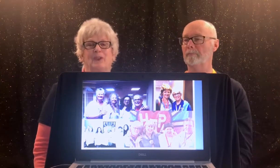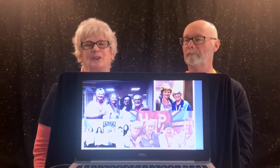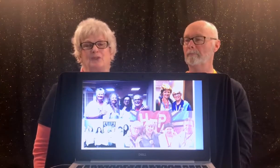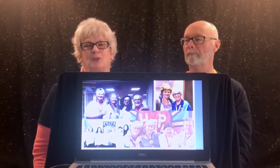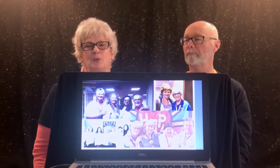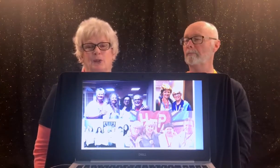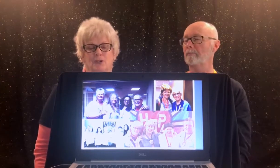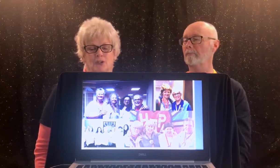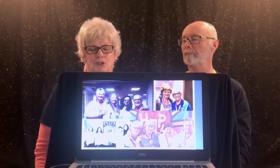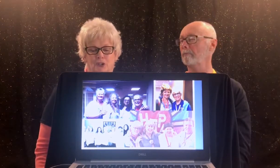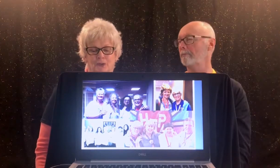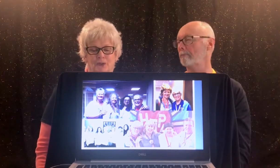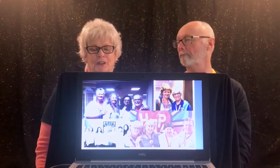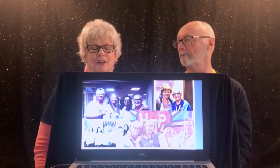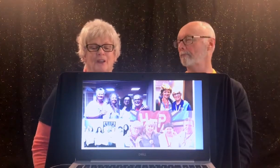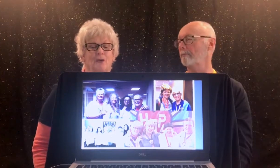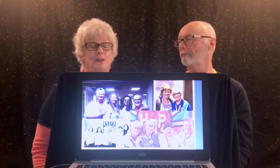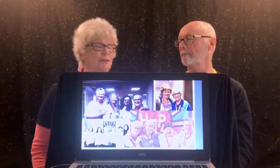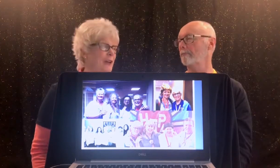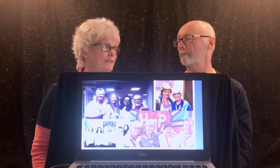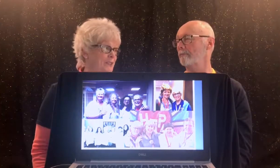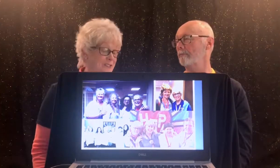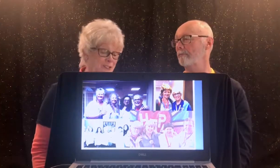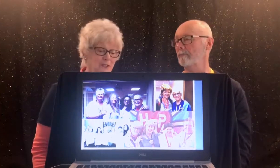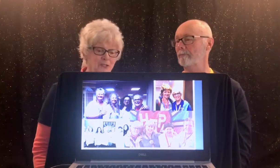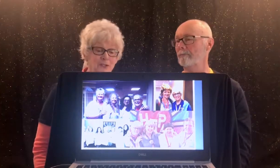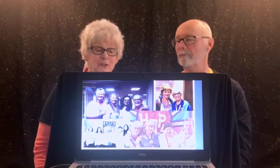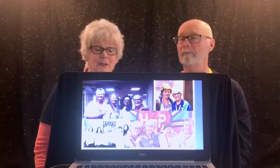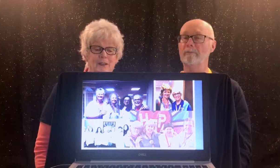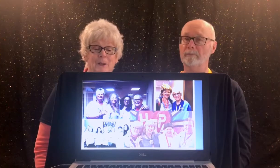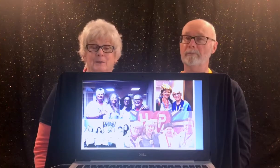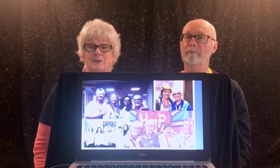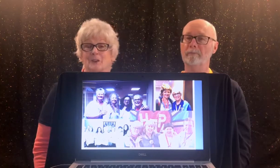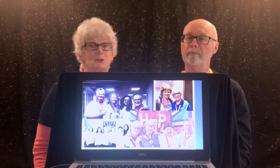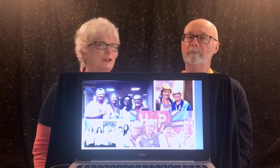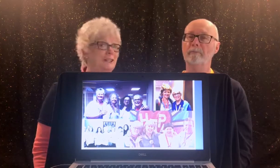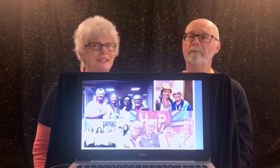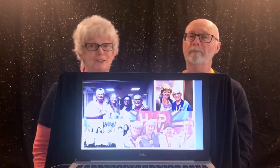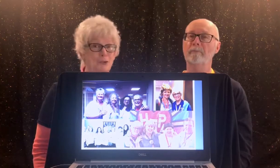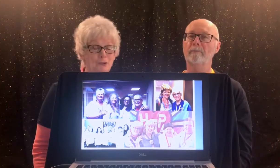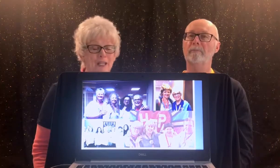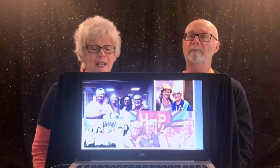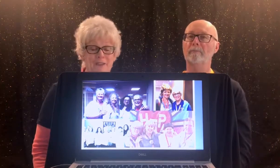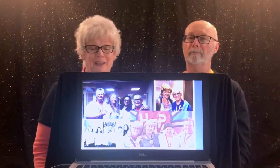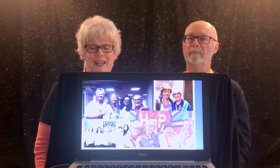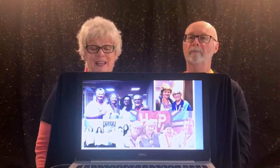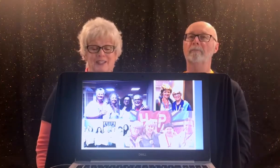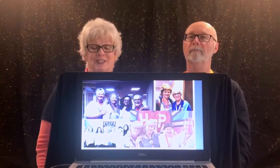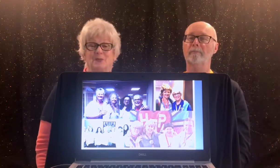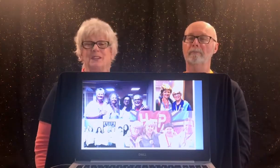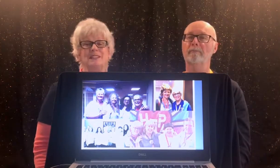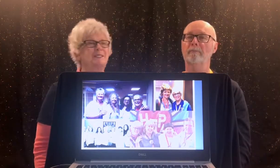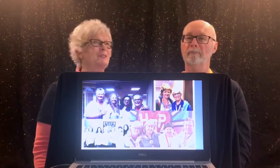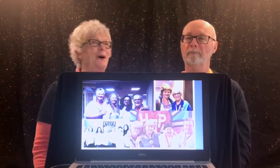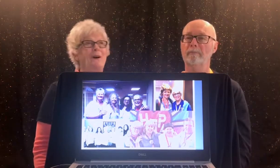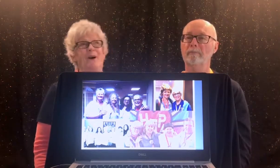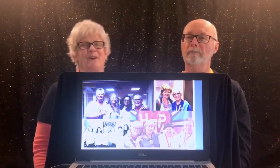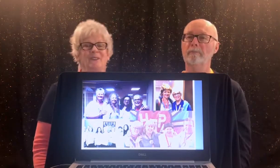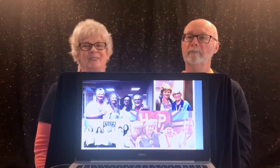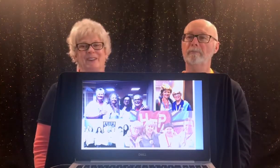our 2 precious children who have left us too soon. During these unique vacations, we get to talk all we want